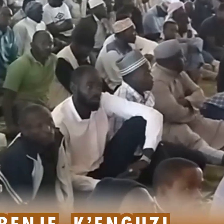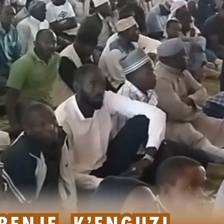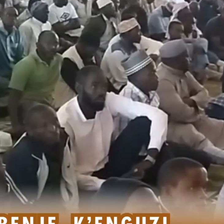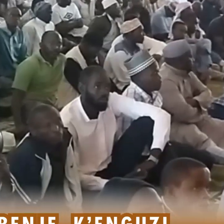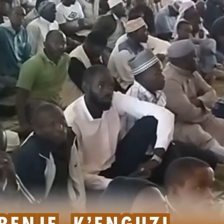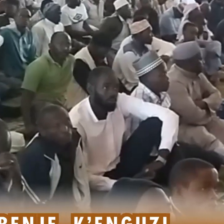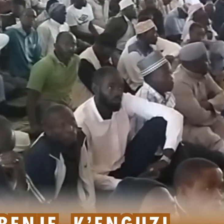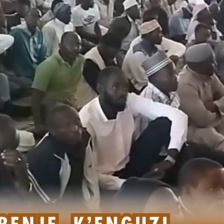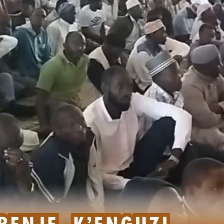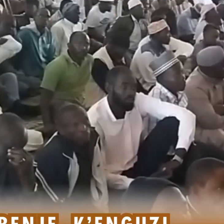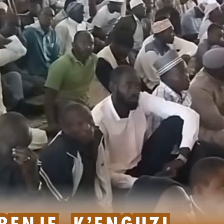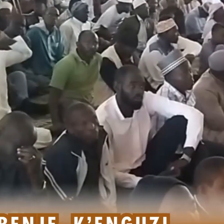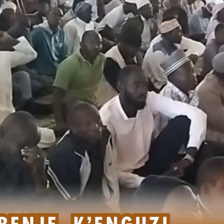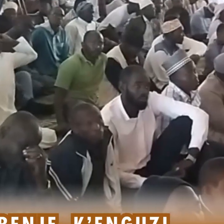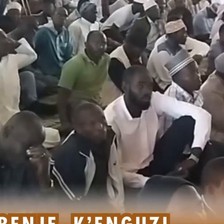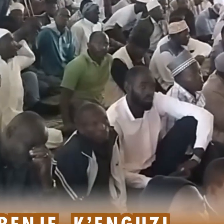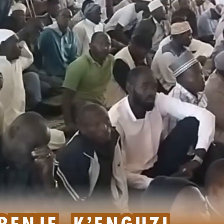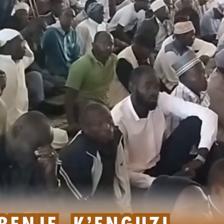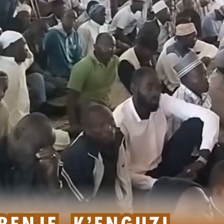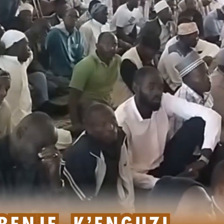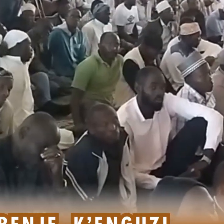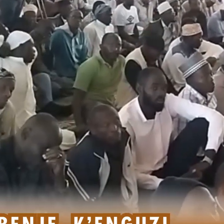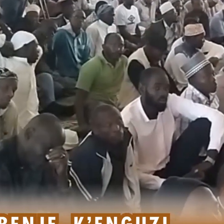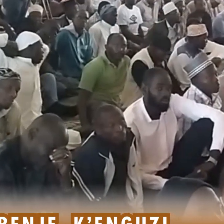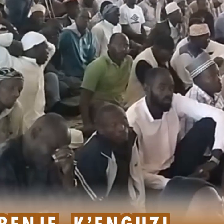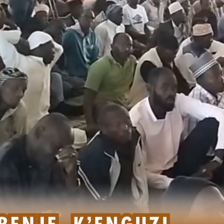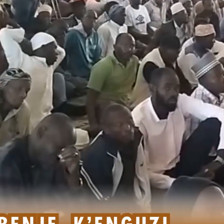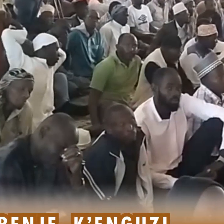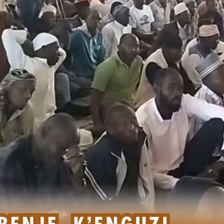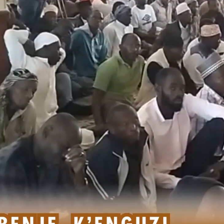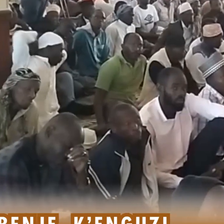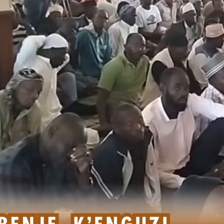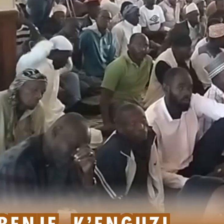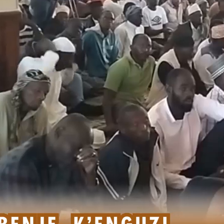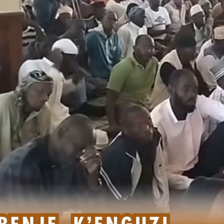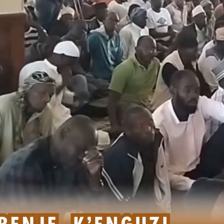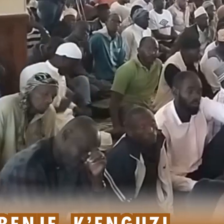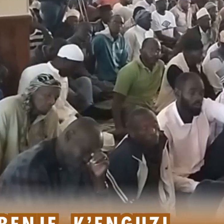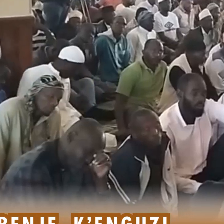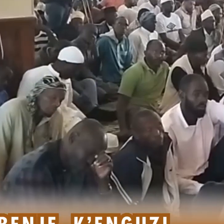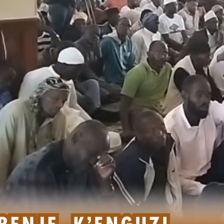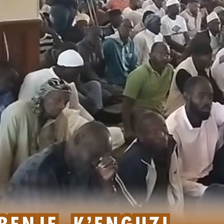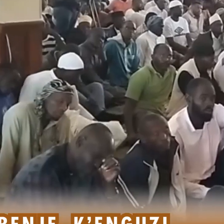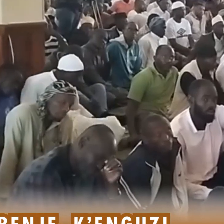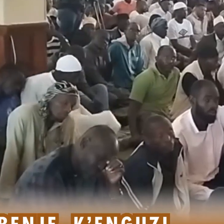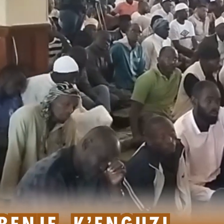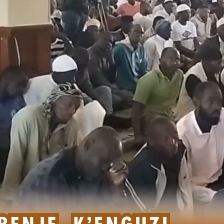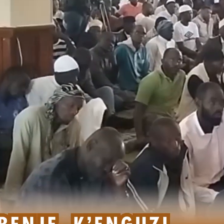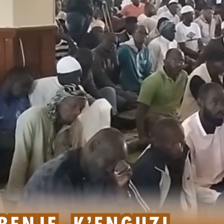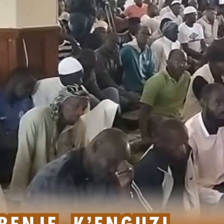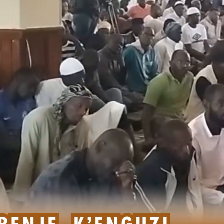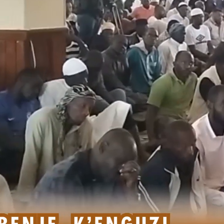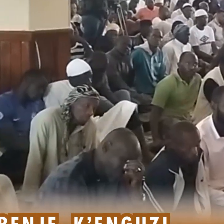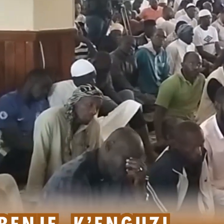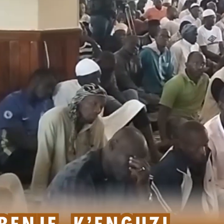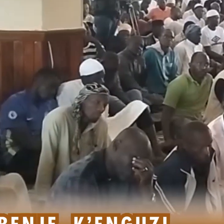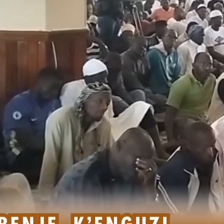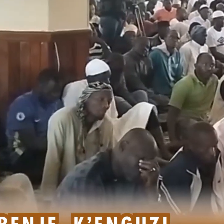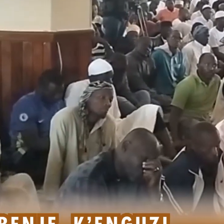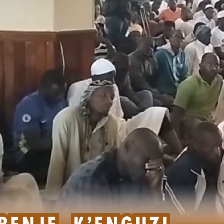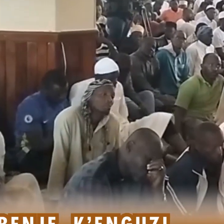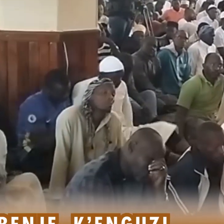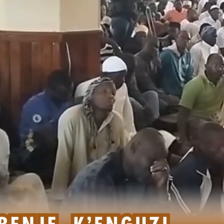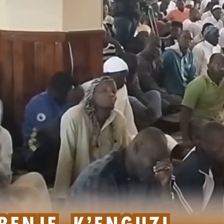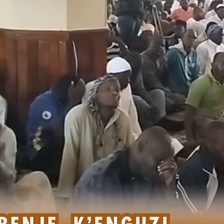mumala ensonga ne muzikwasa abalamuzi era musigale nga mulidde emaali ya bannammwe. Eyo na eyingira